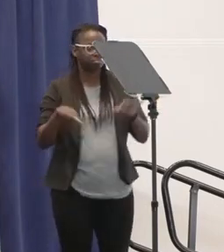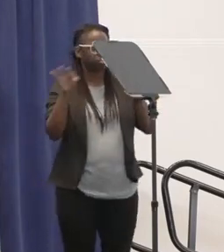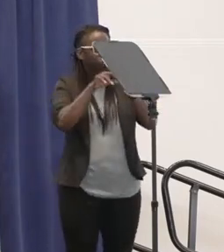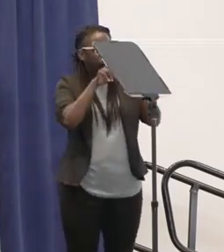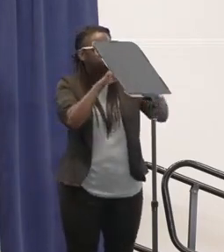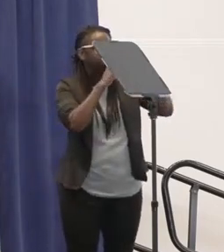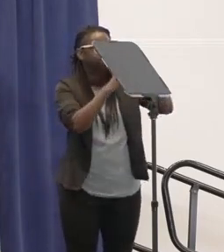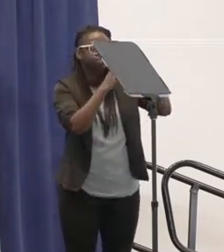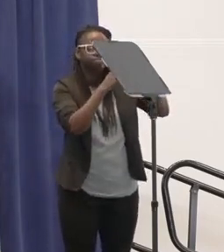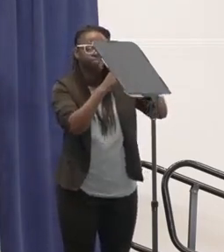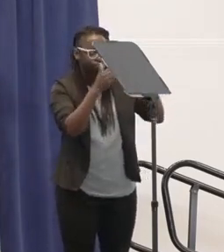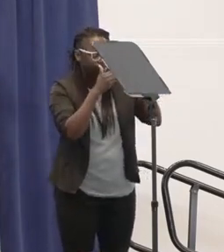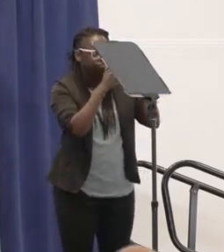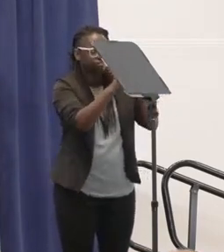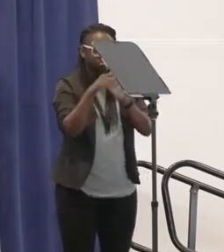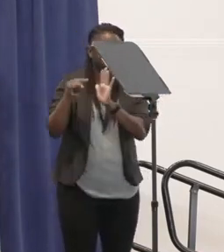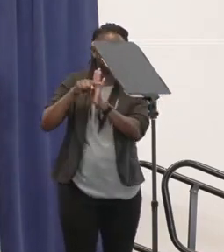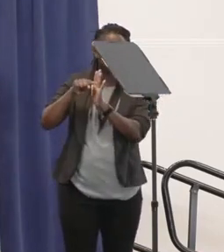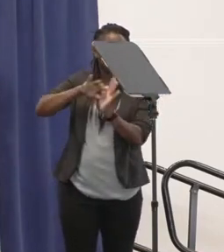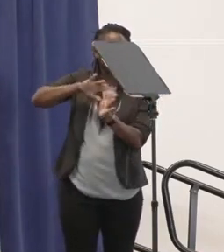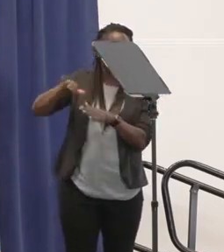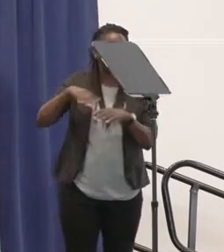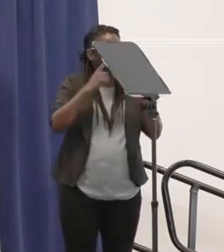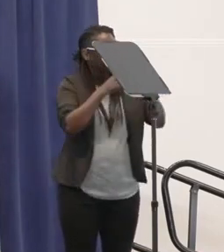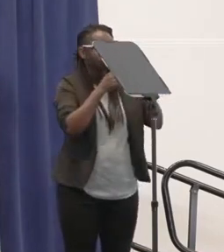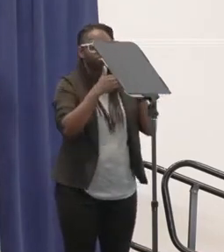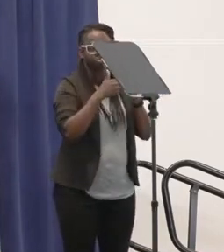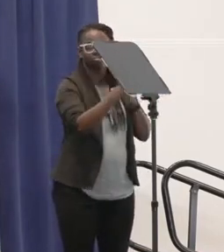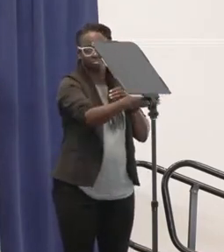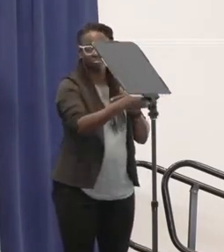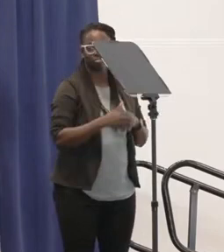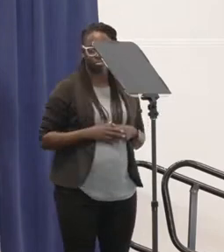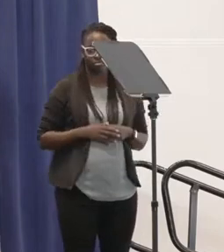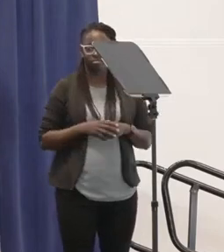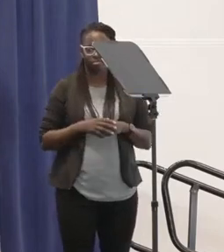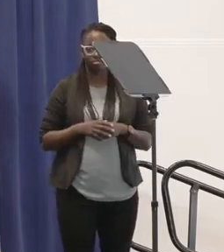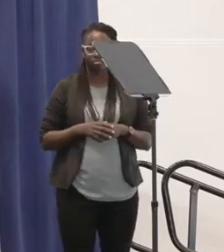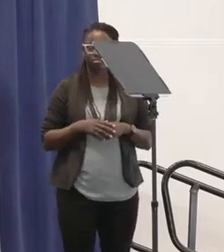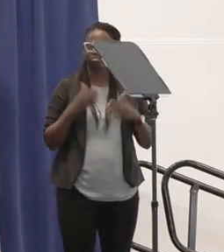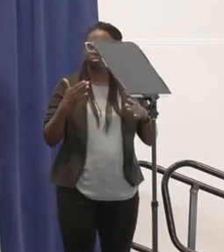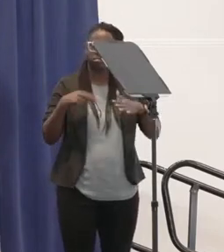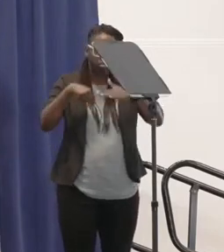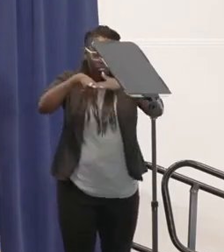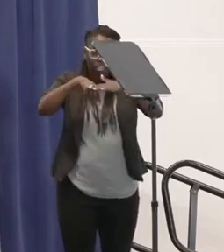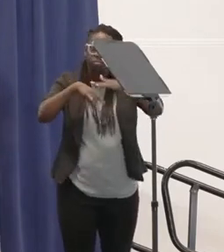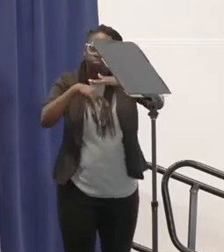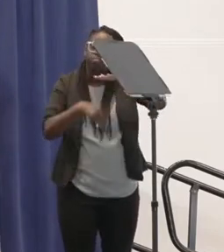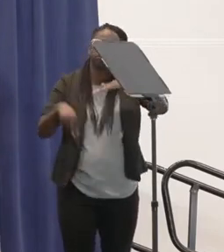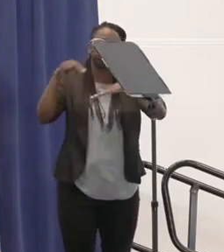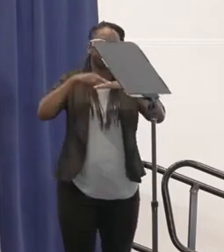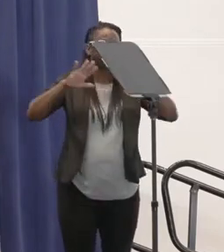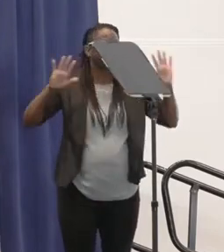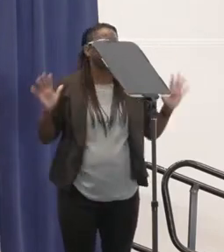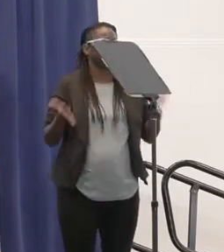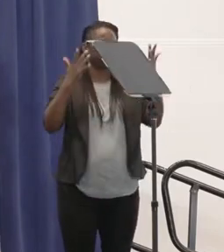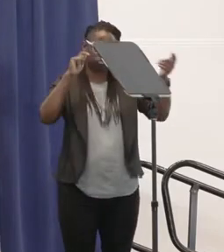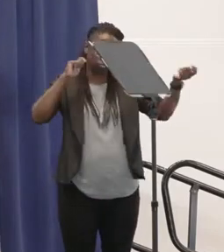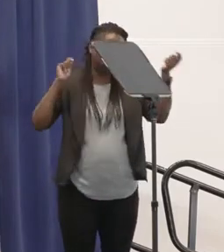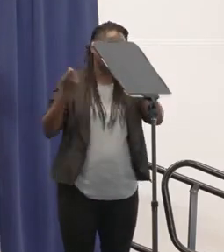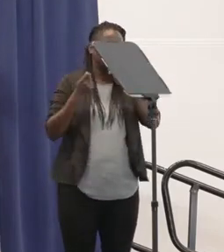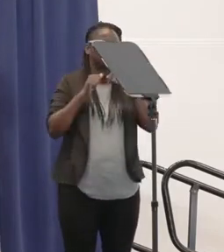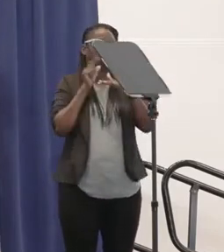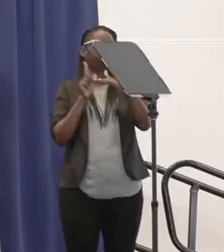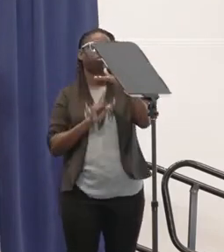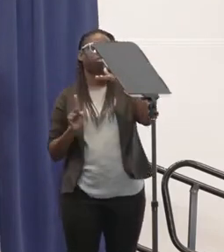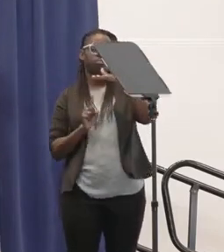all of this and how we transcend and transform along the way. It is simply wrong to suggest that every student